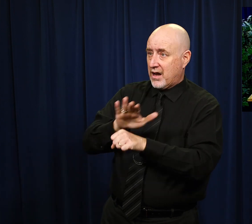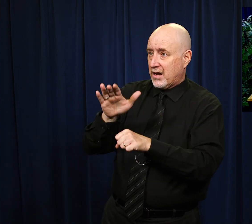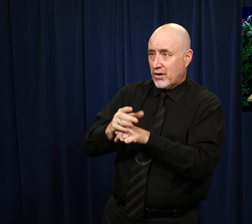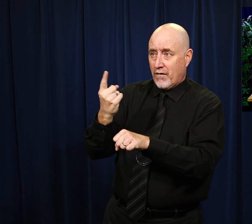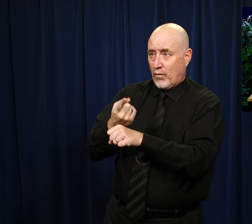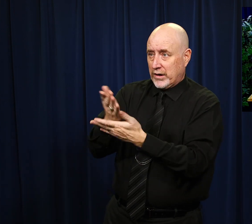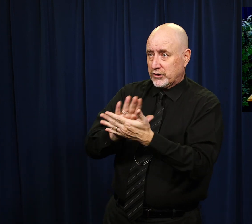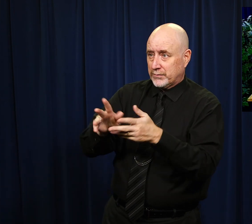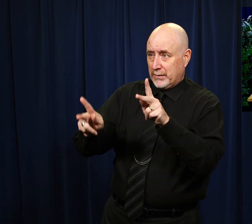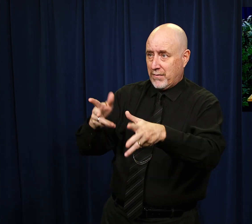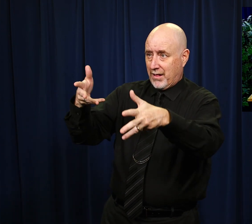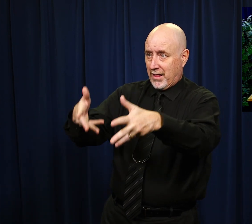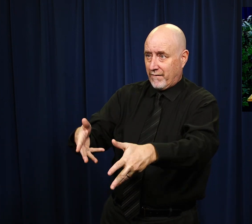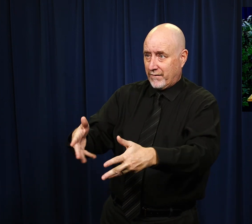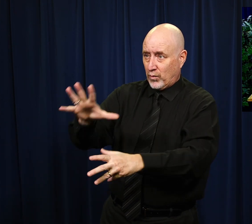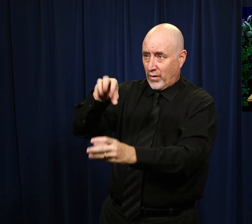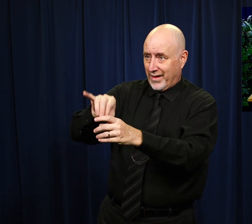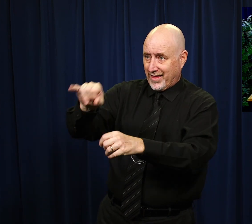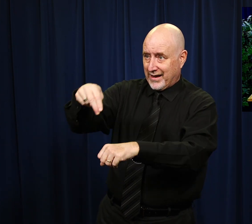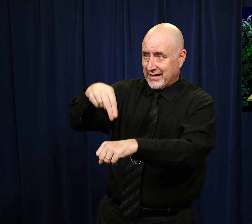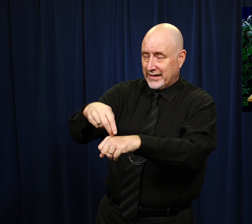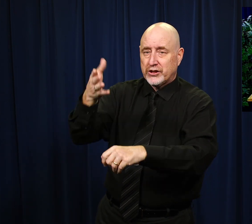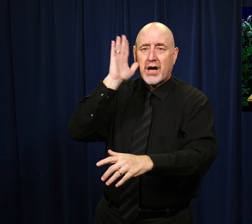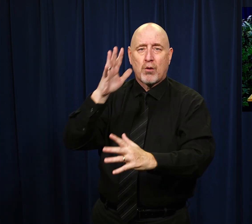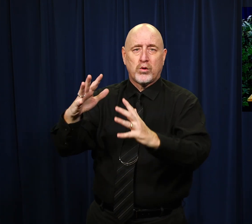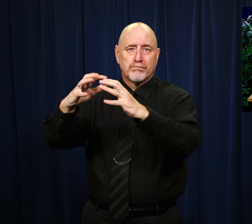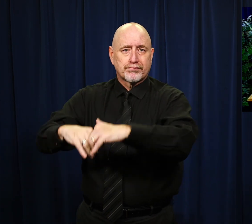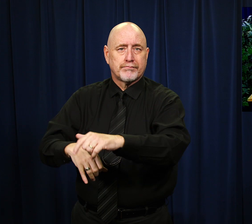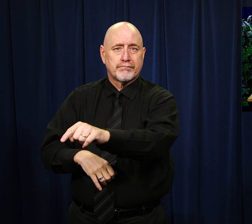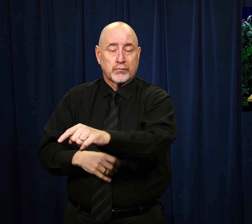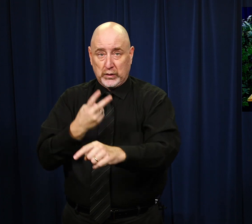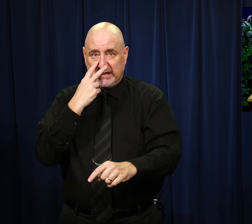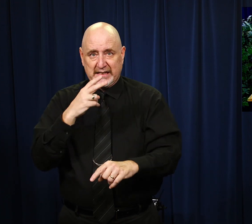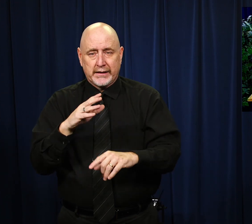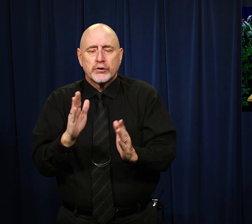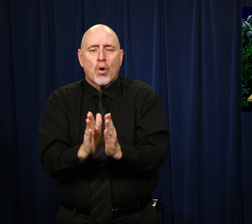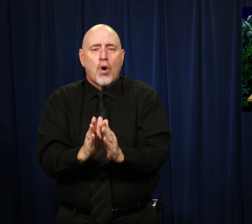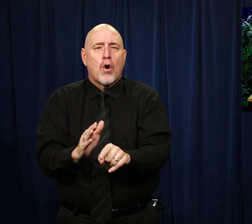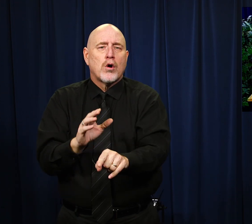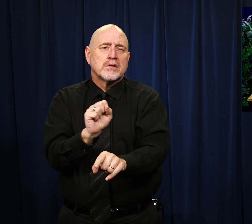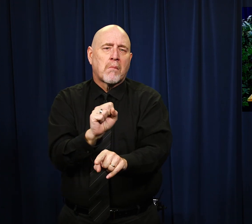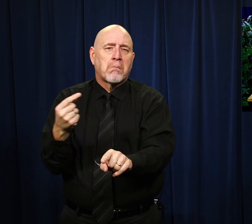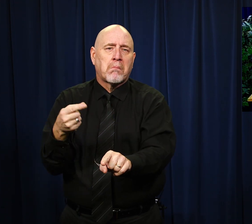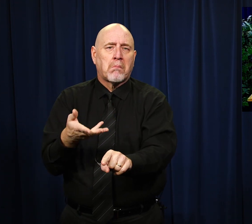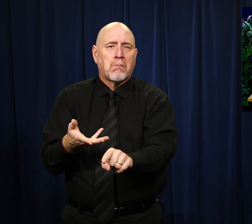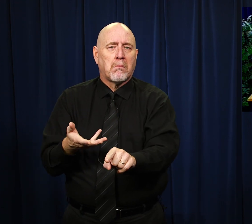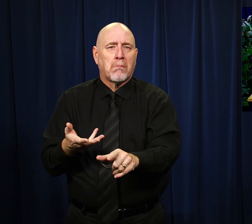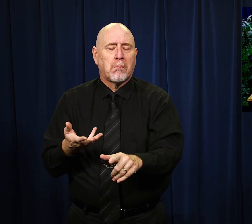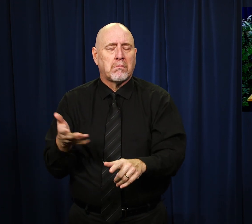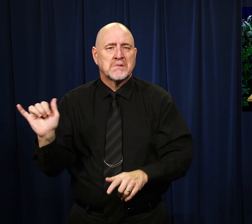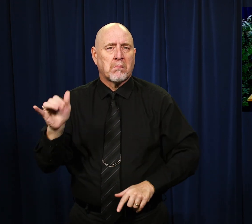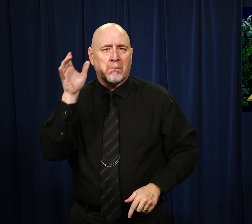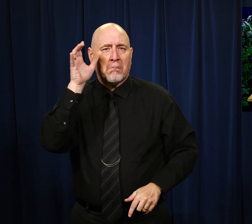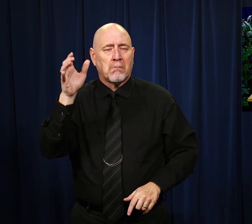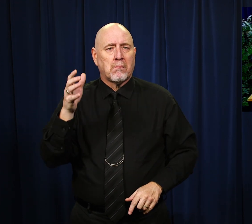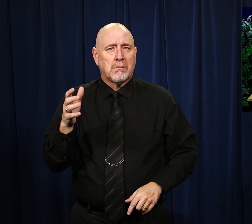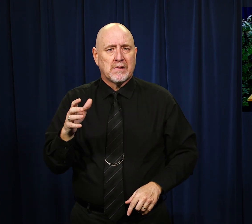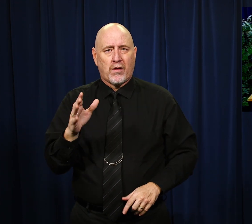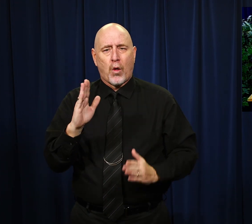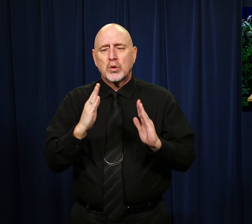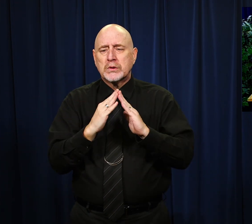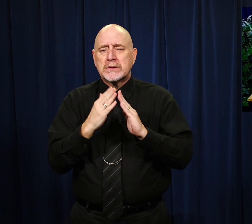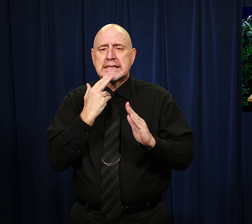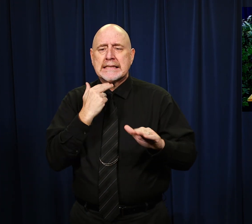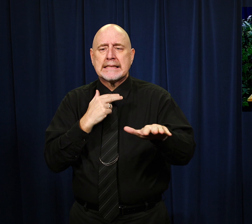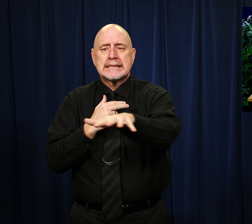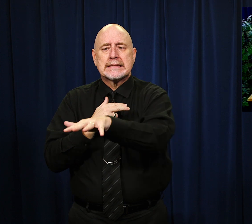righteous people or enough righteousness within a nation, God will bring it to an end. We see it here on a smaller scale. We see it in these cities